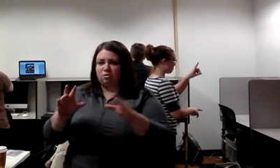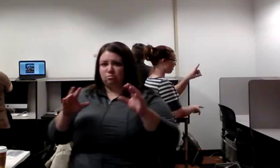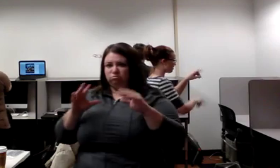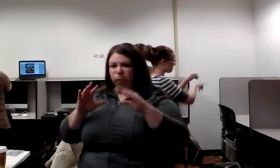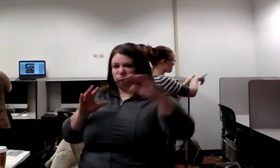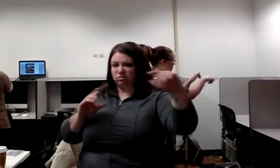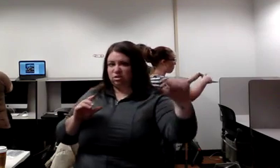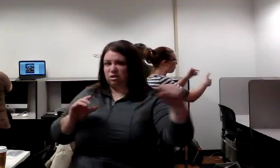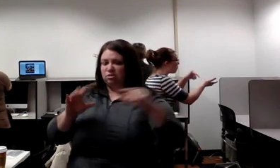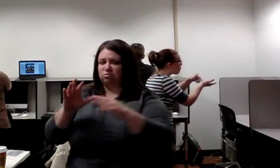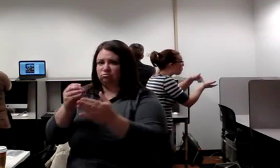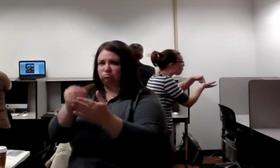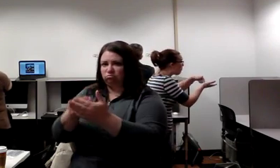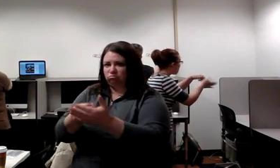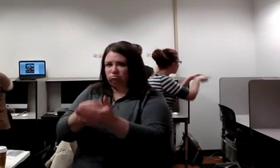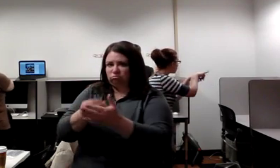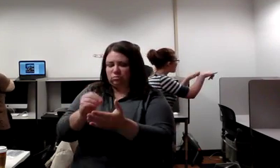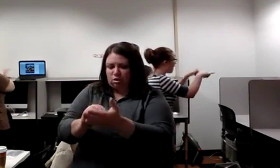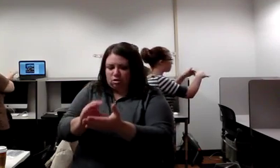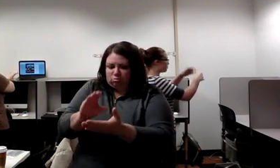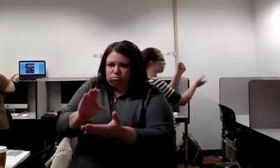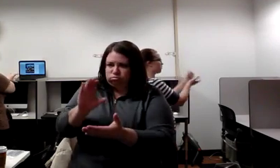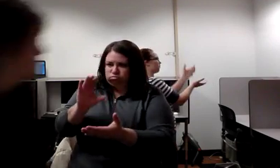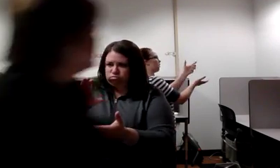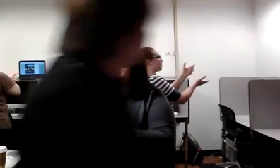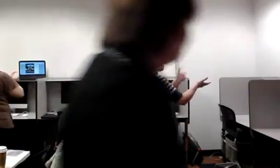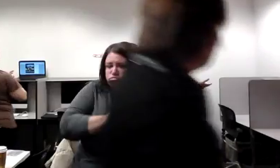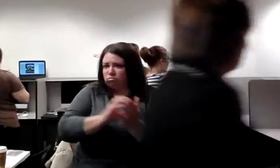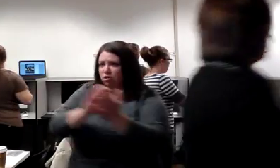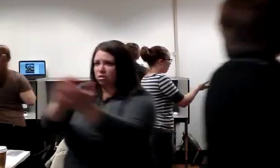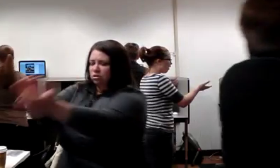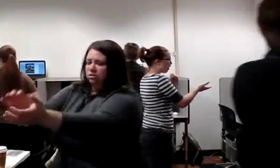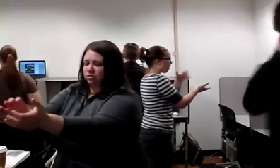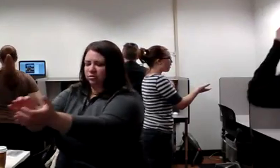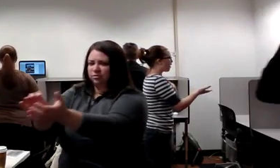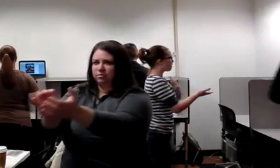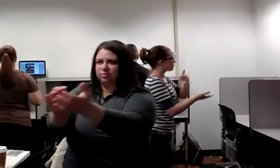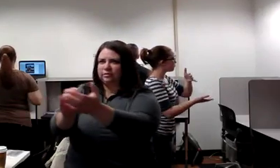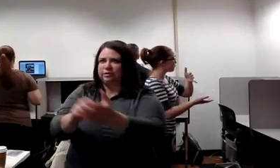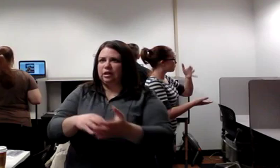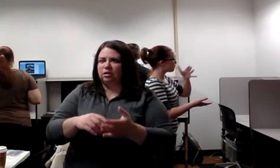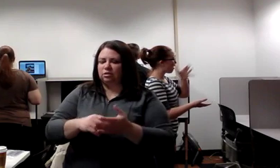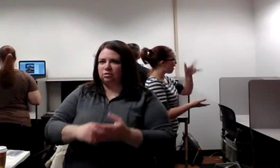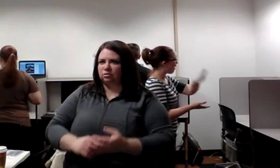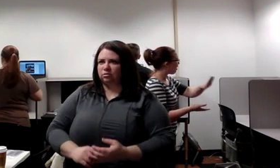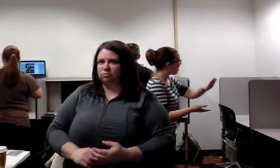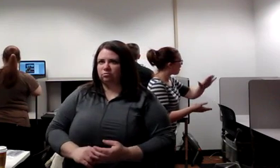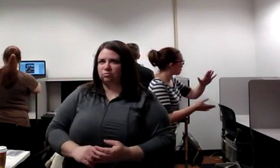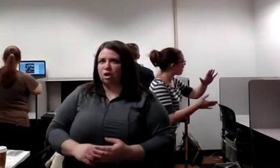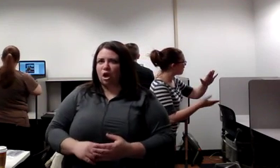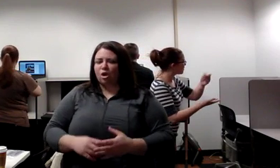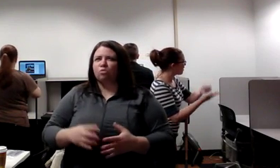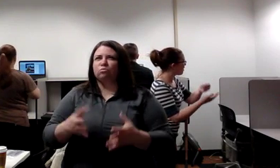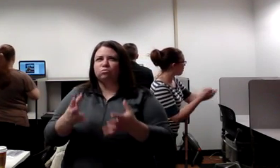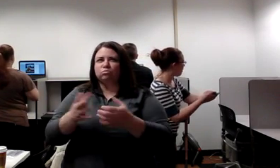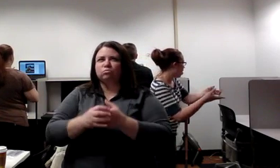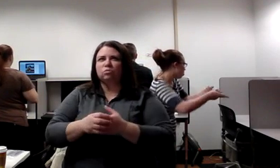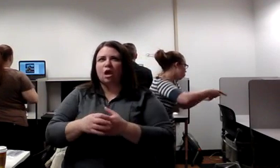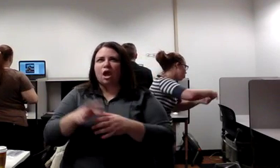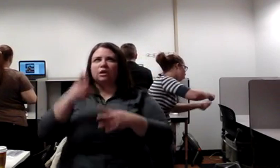couldn't see the value in it. I had no idea what I wanted to do with my life, and no idea how college was going to help me figure it out. And